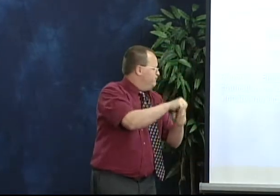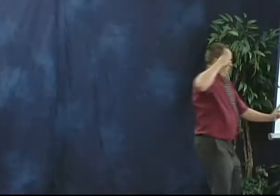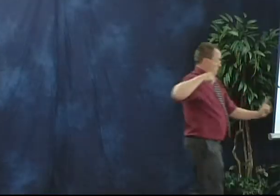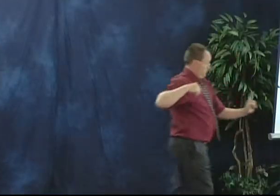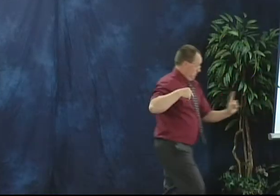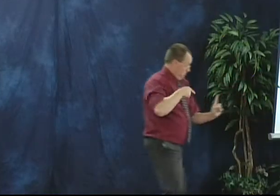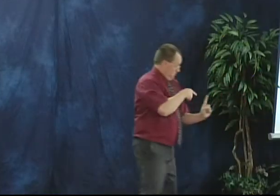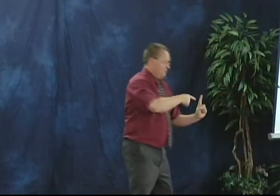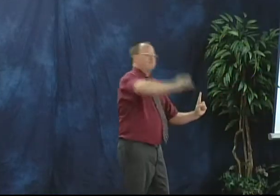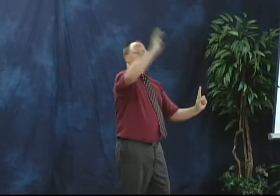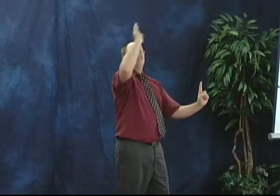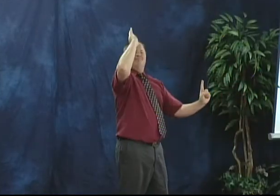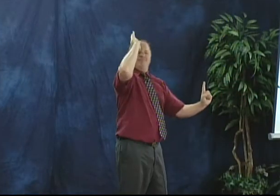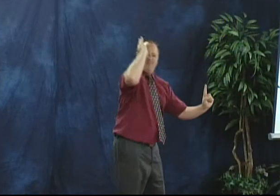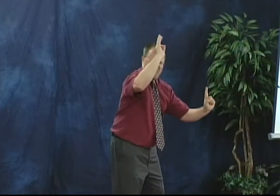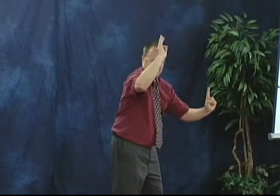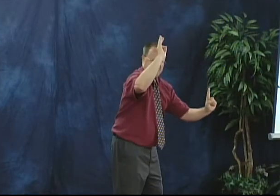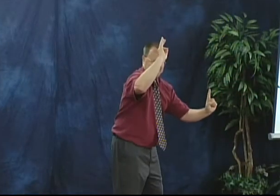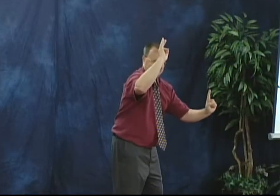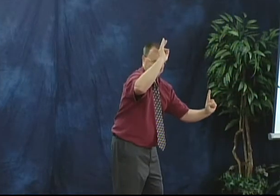Nor stands in the path of sinners.